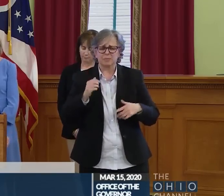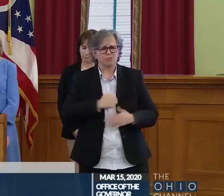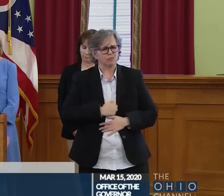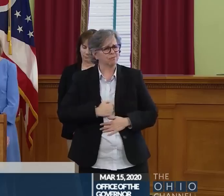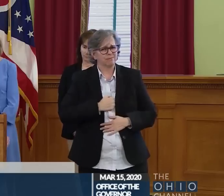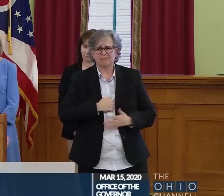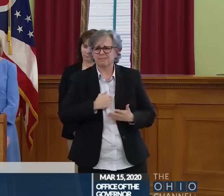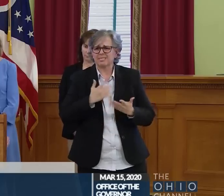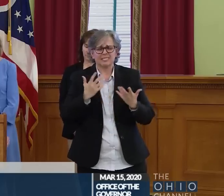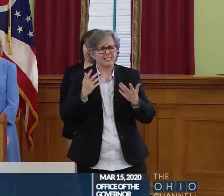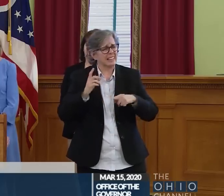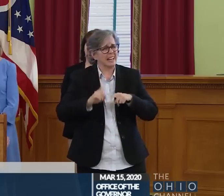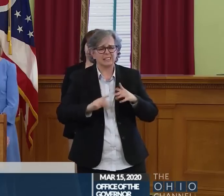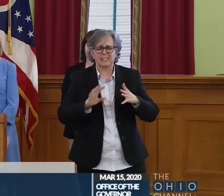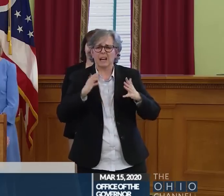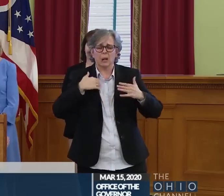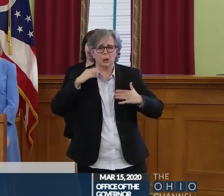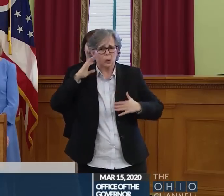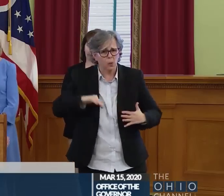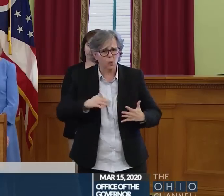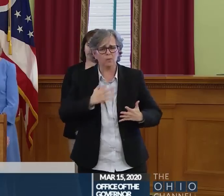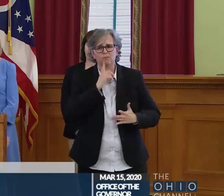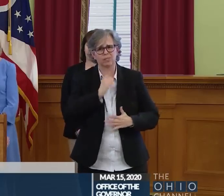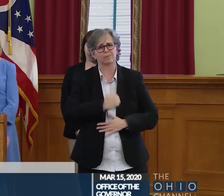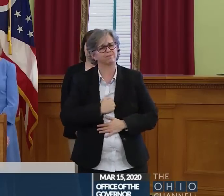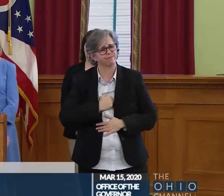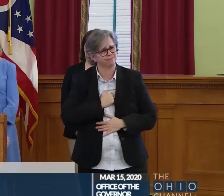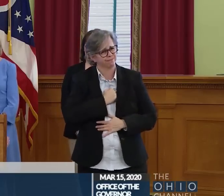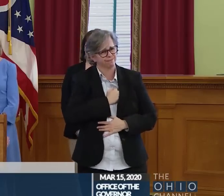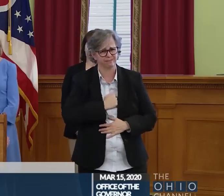am. Our goal is for